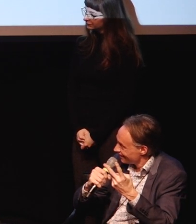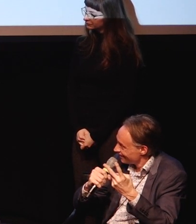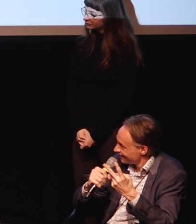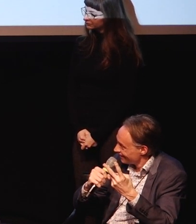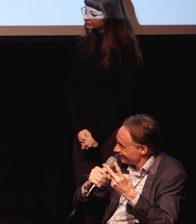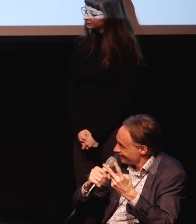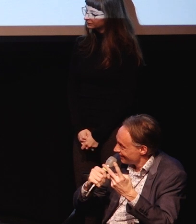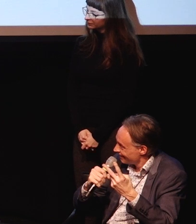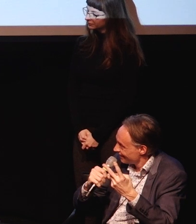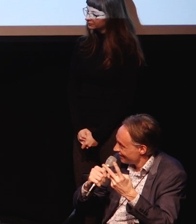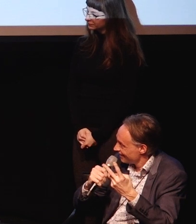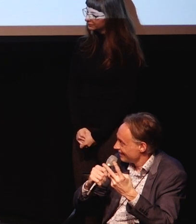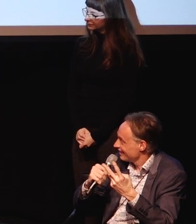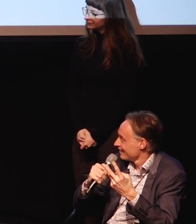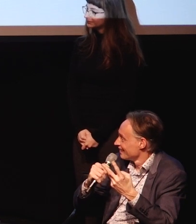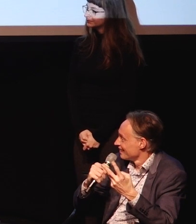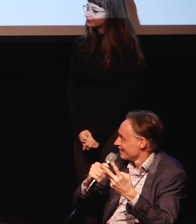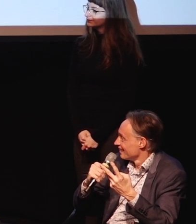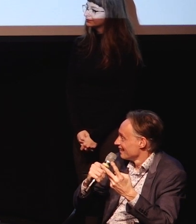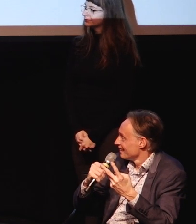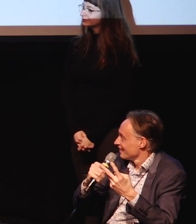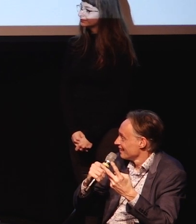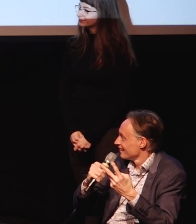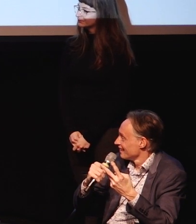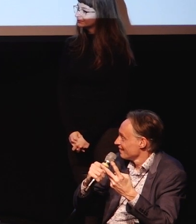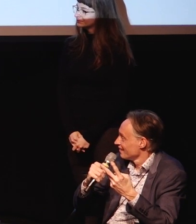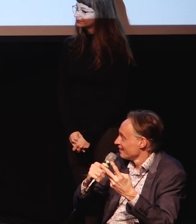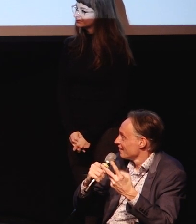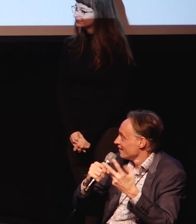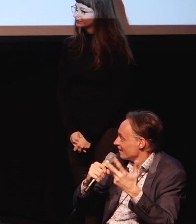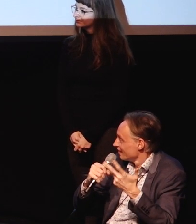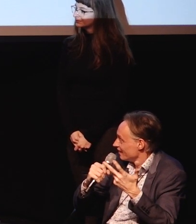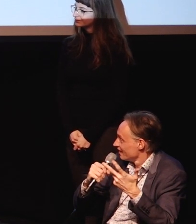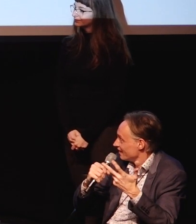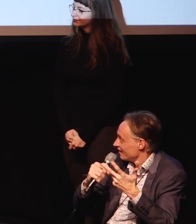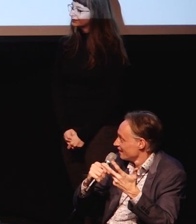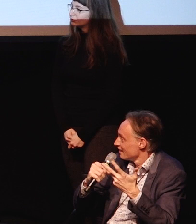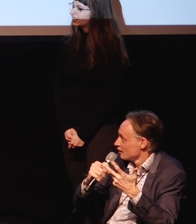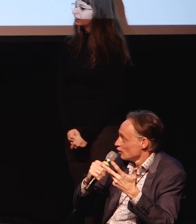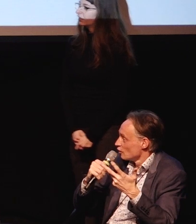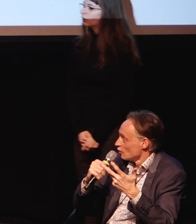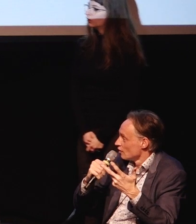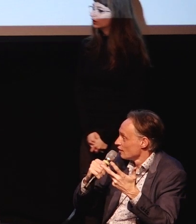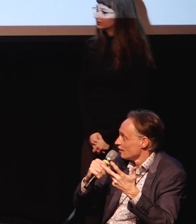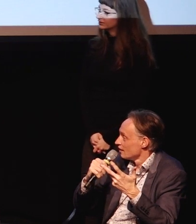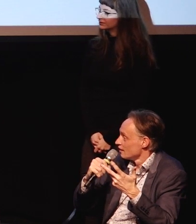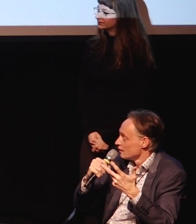child-like version, and then what was the third one? Like a really, really old version.